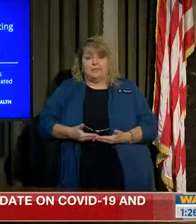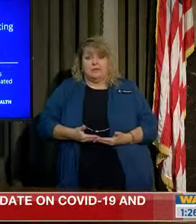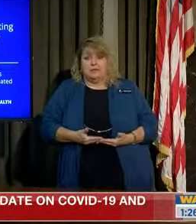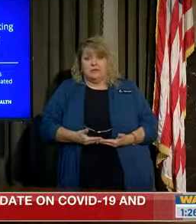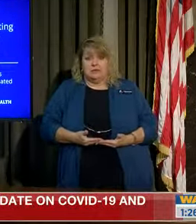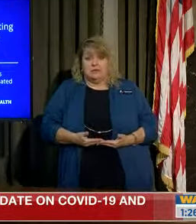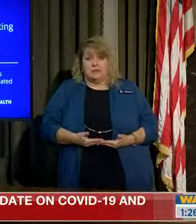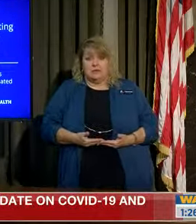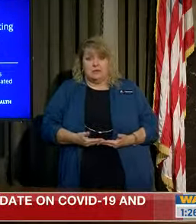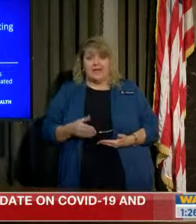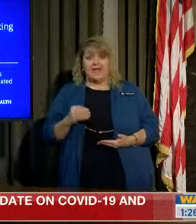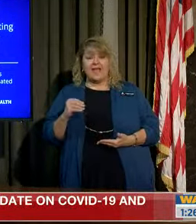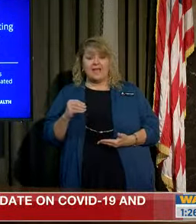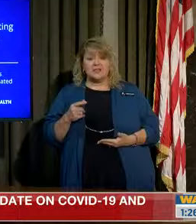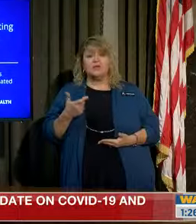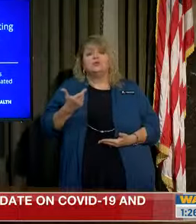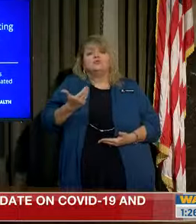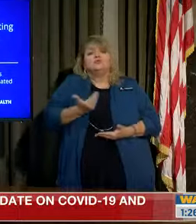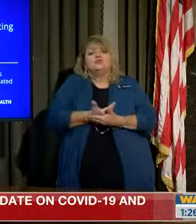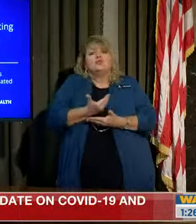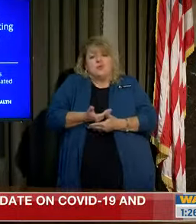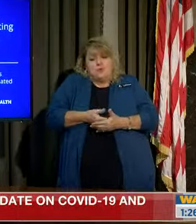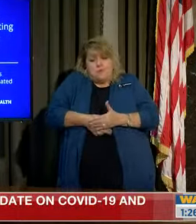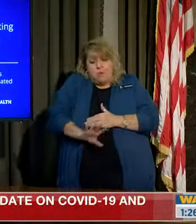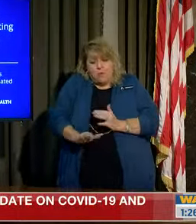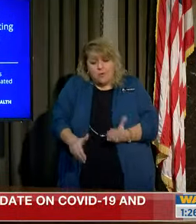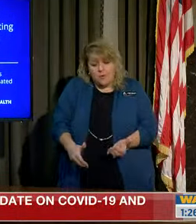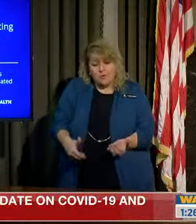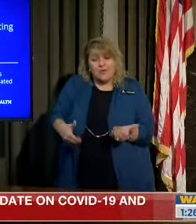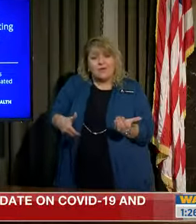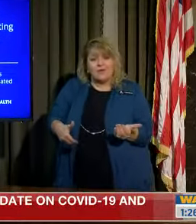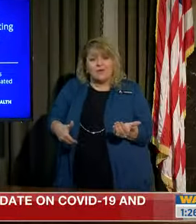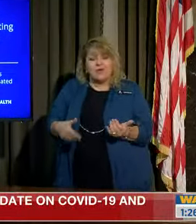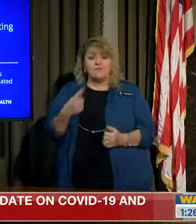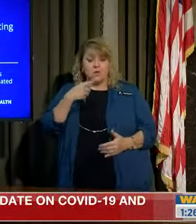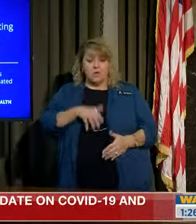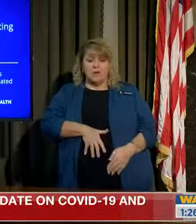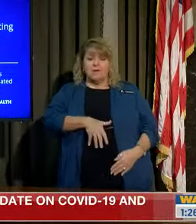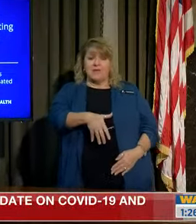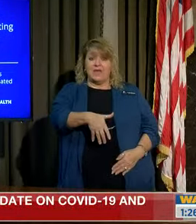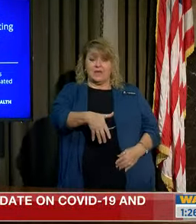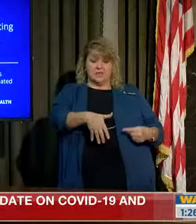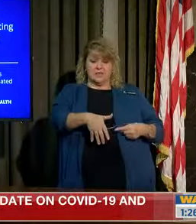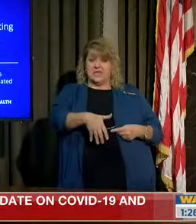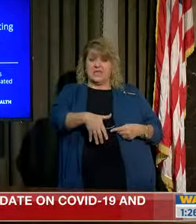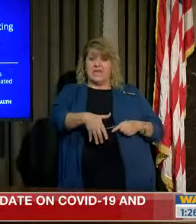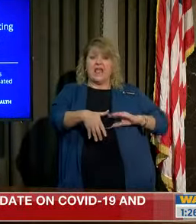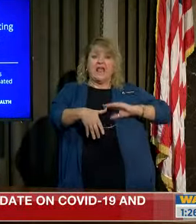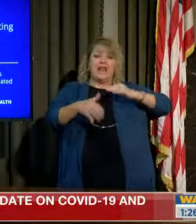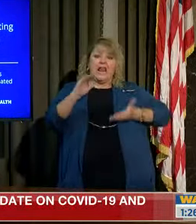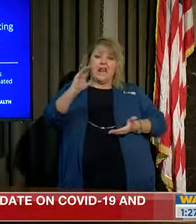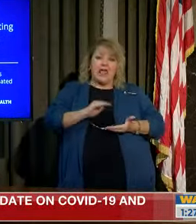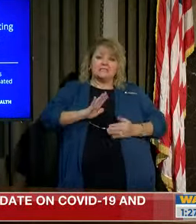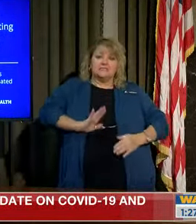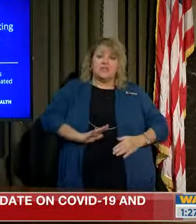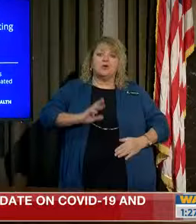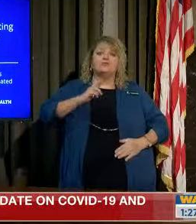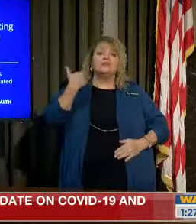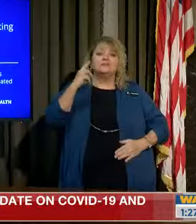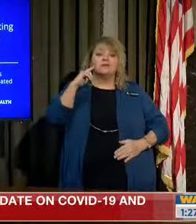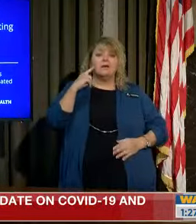child and to newborns. To the unborn child, it decreases their risk of these type of severe complications, and to the